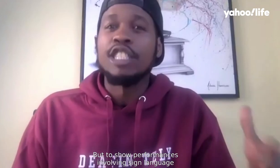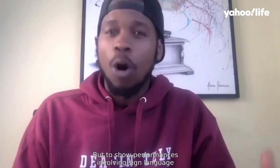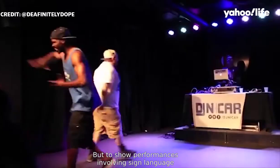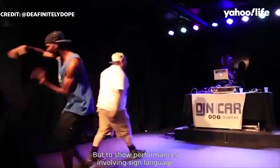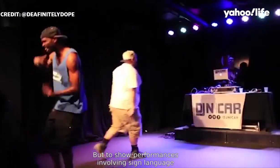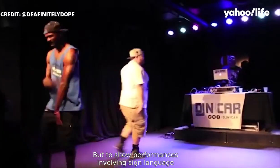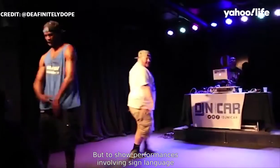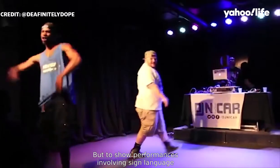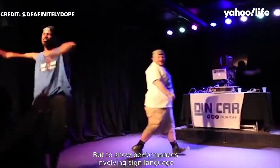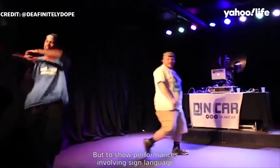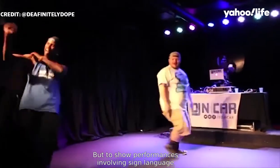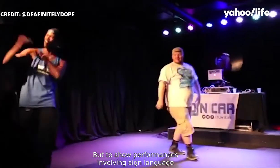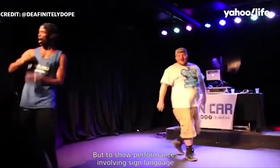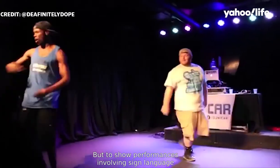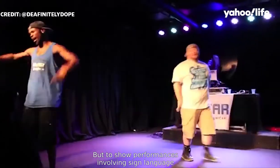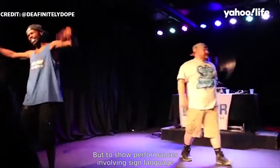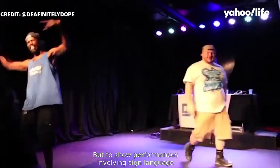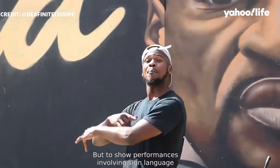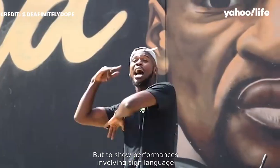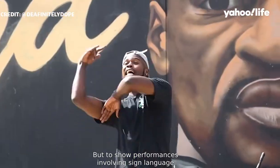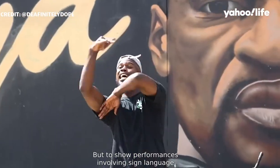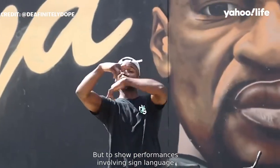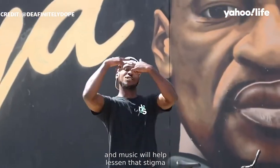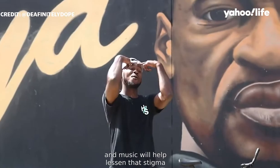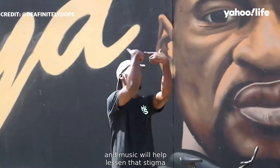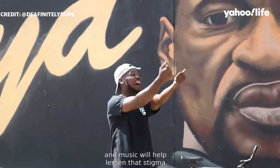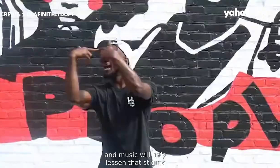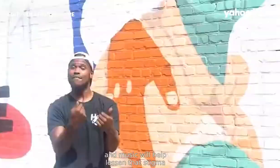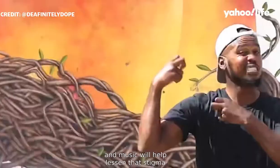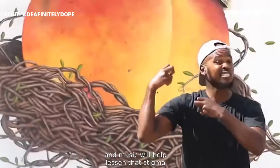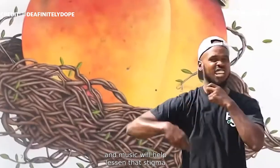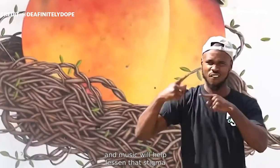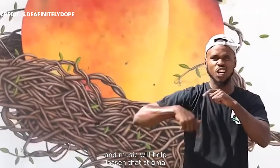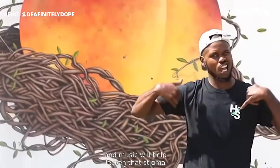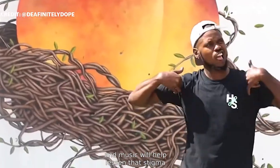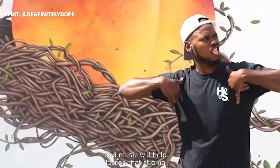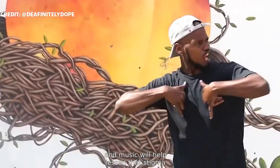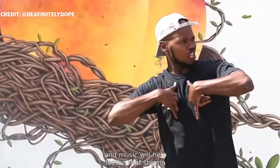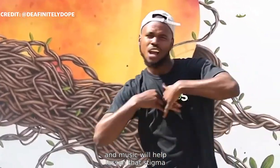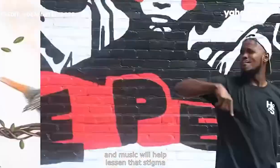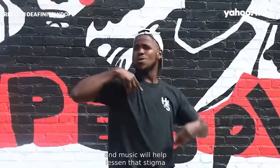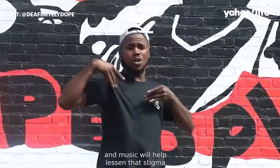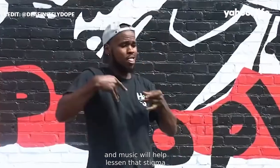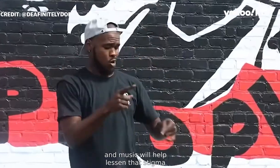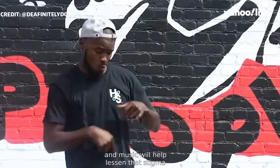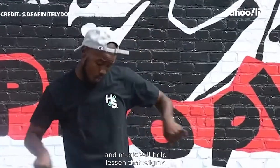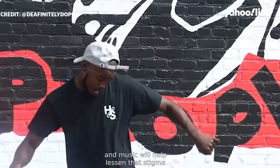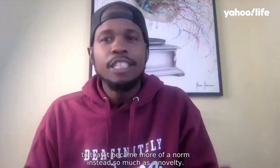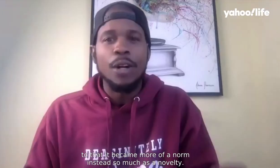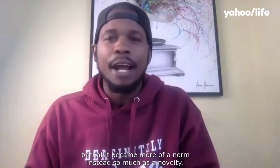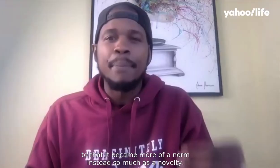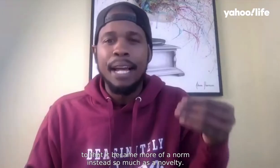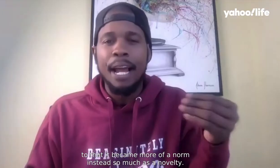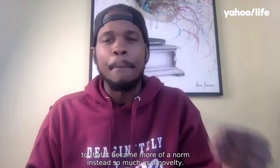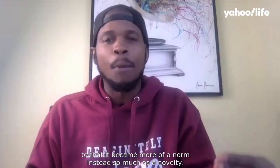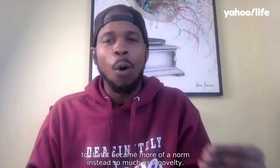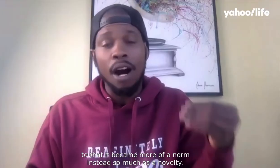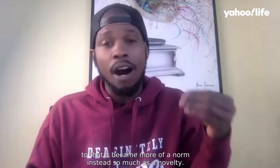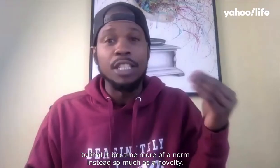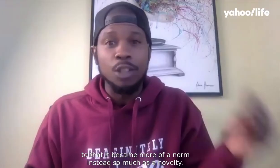show performances involving sign language and music would help lessen that stigma so that it became more of a